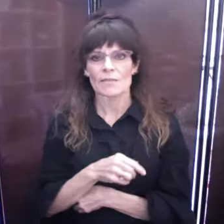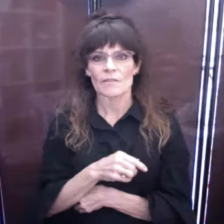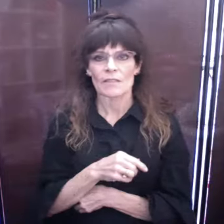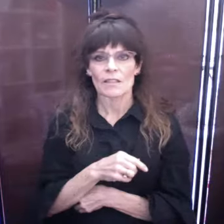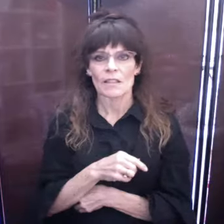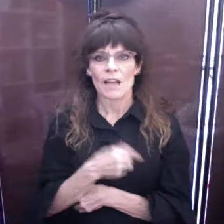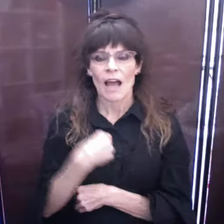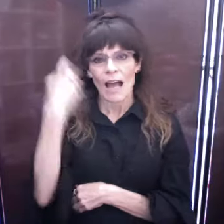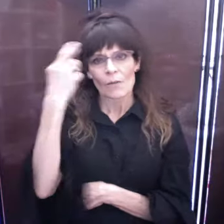realized this morning,